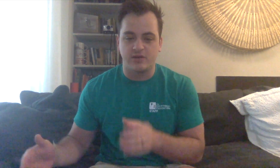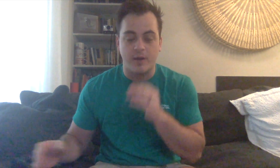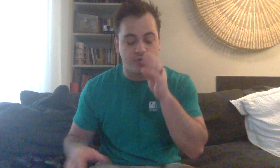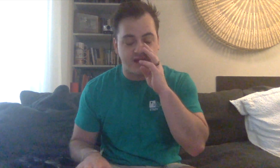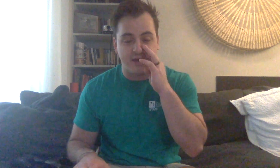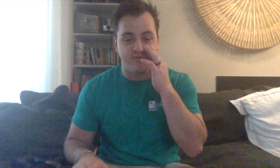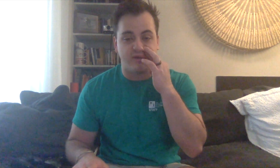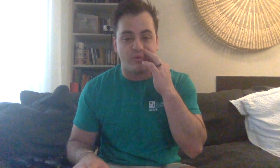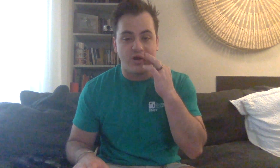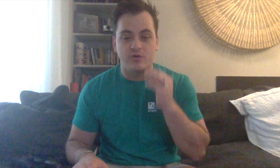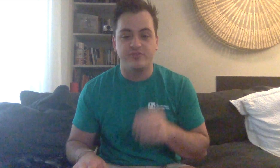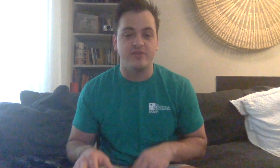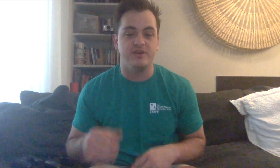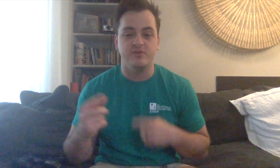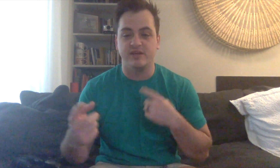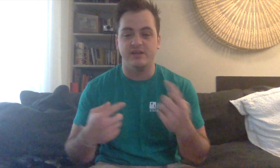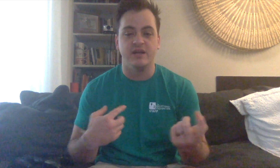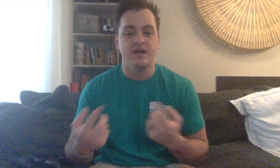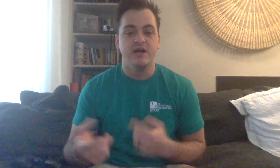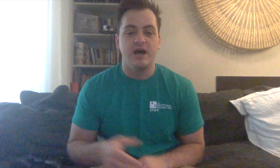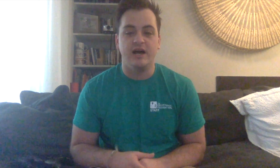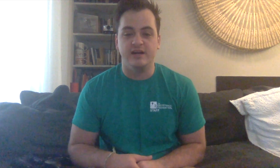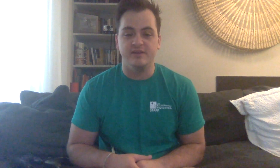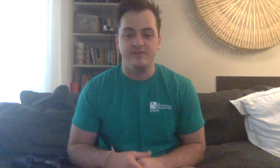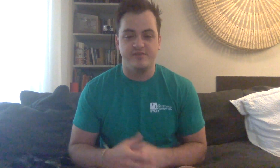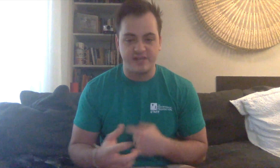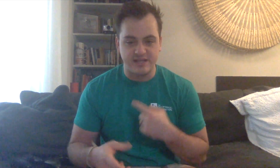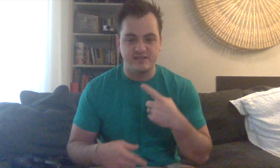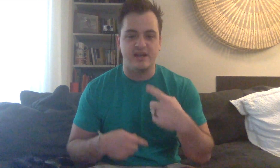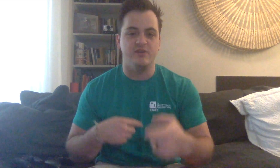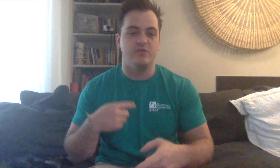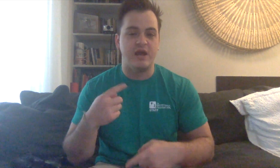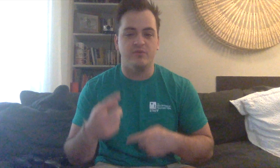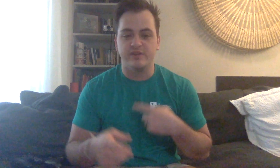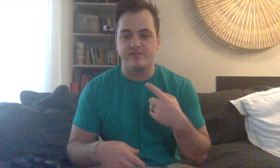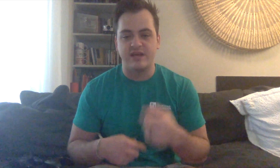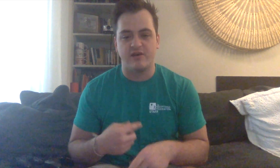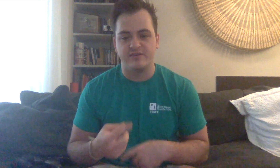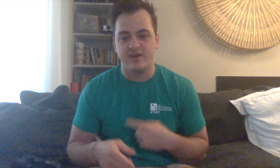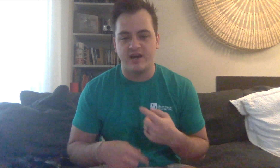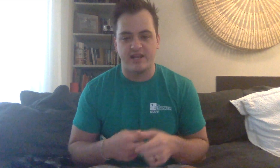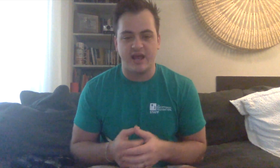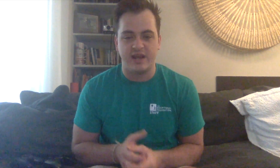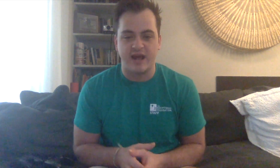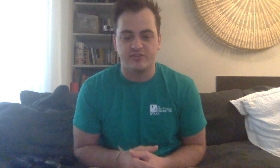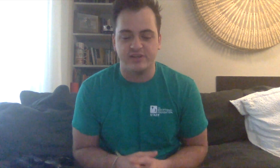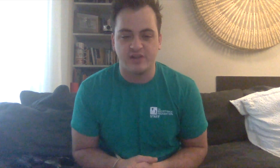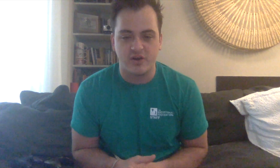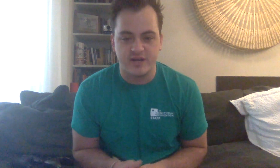couple times in a row so that you can see it and really see how it's done and actually learn it.